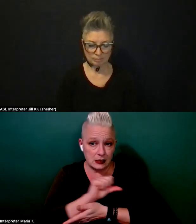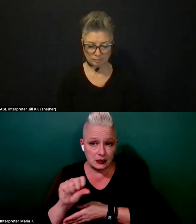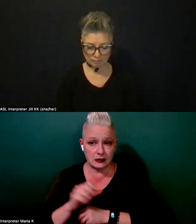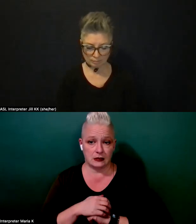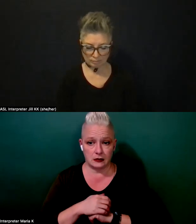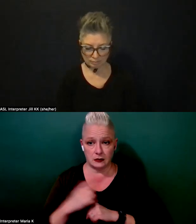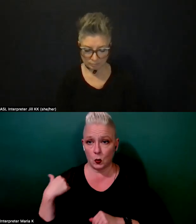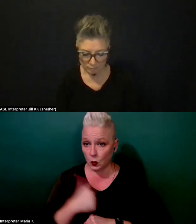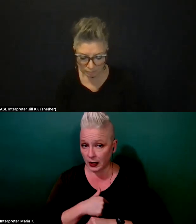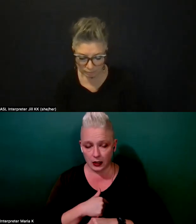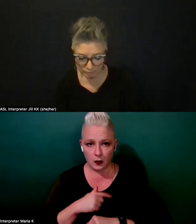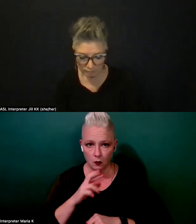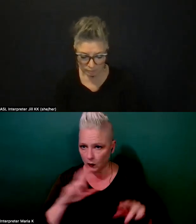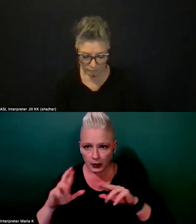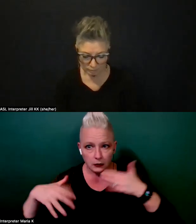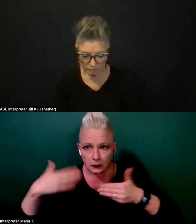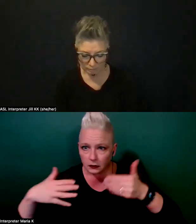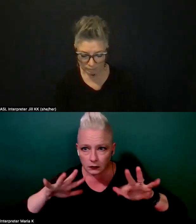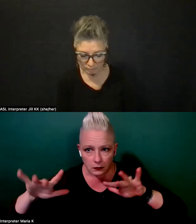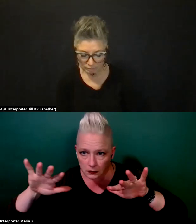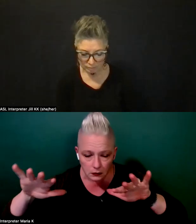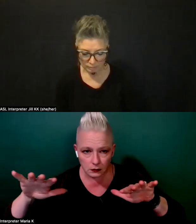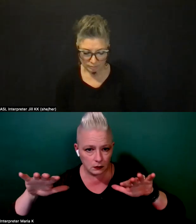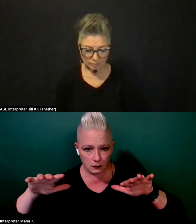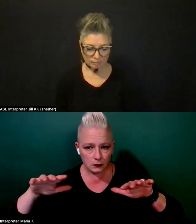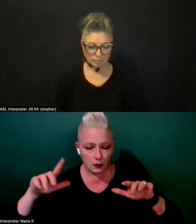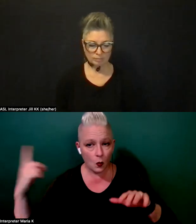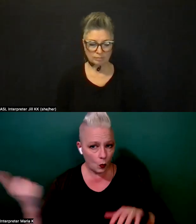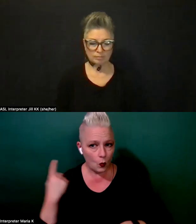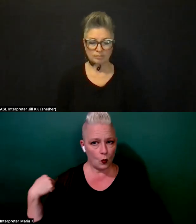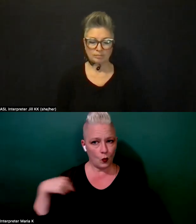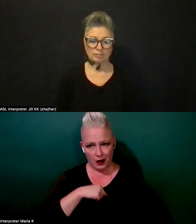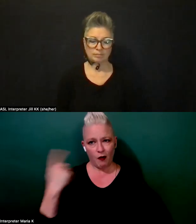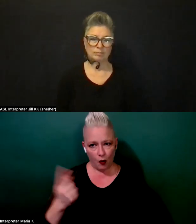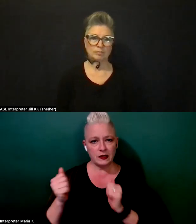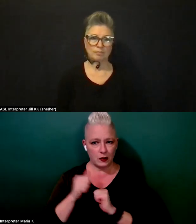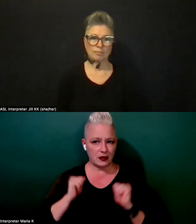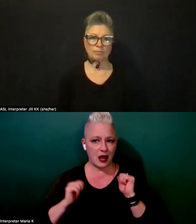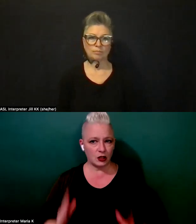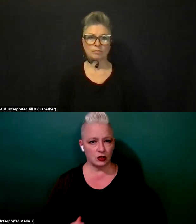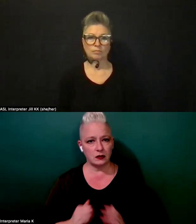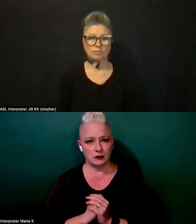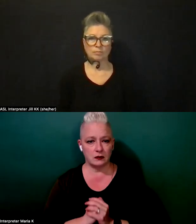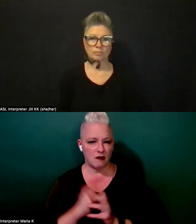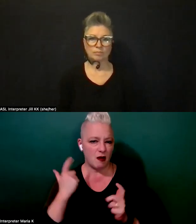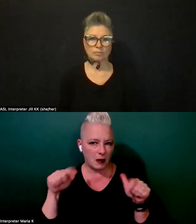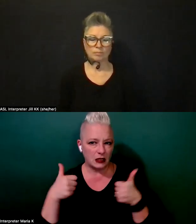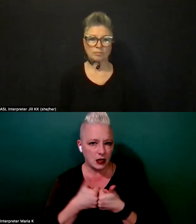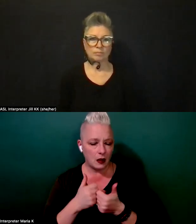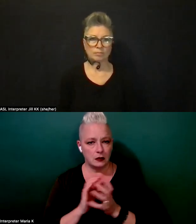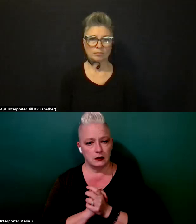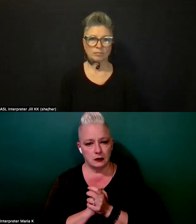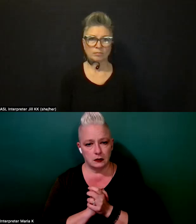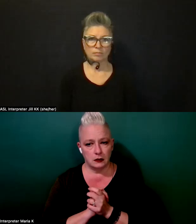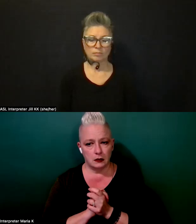have to be on it, both on set and off, because we're always with the actors. So that's a big challenge. And being